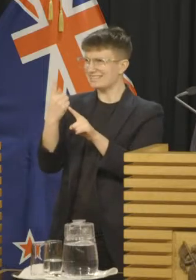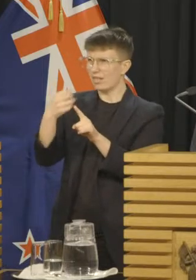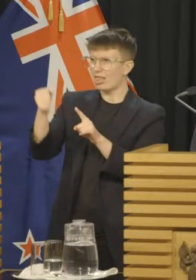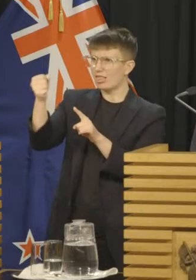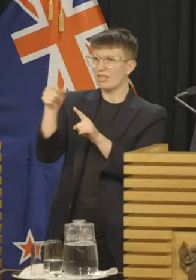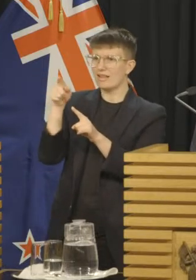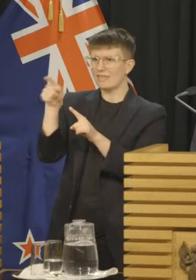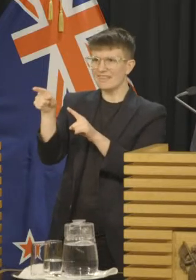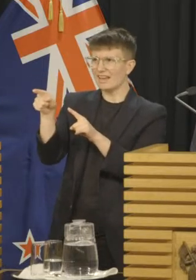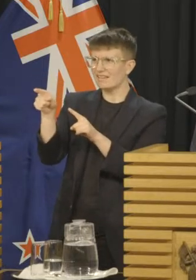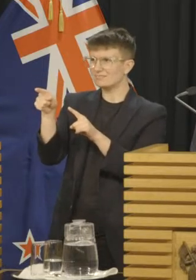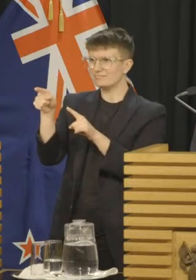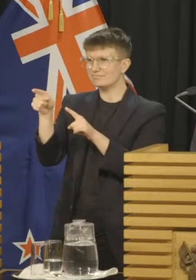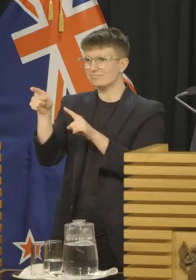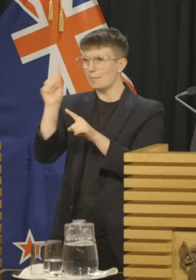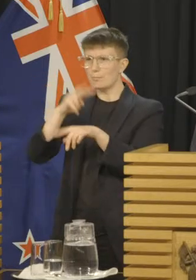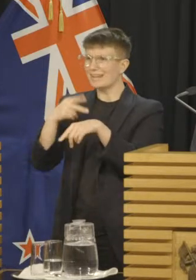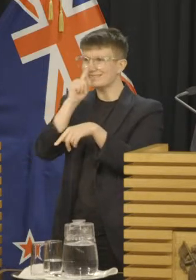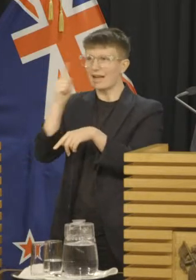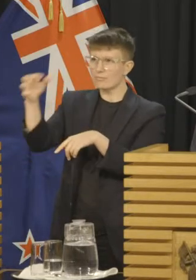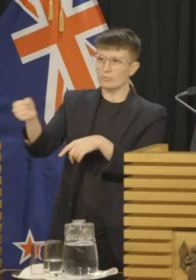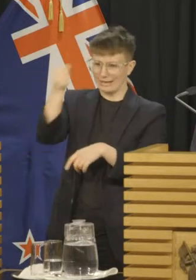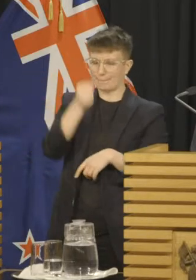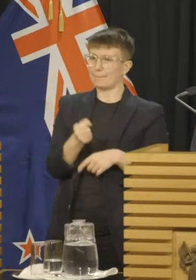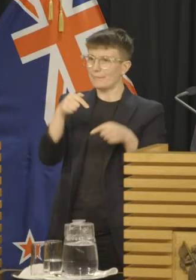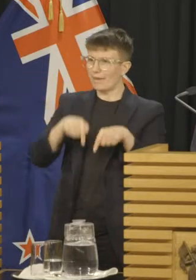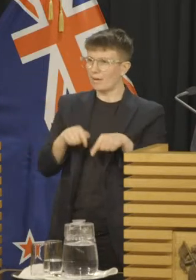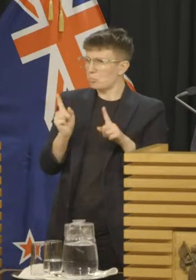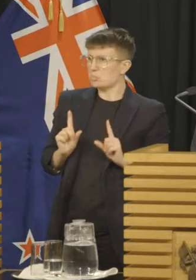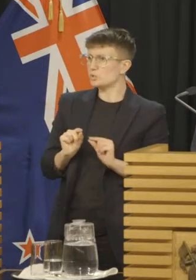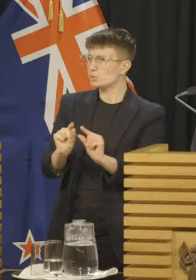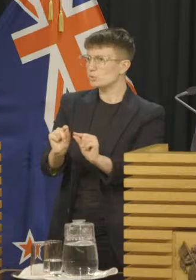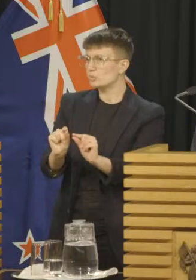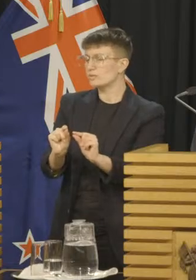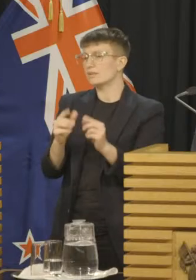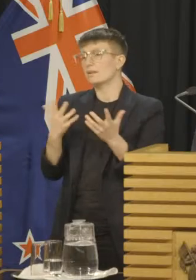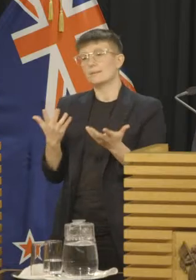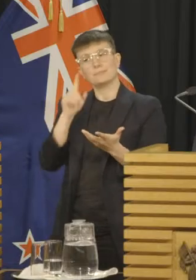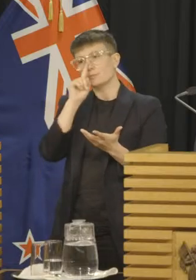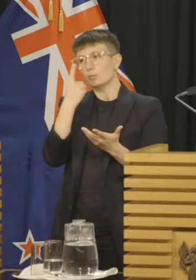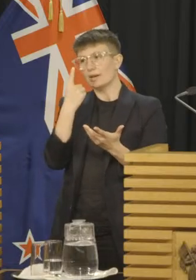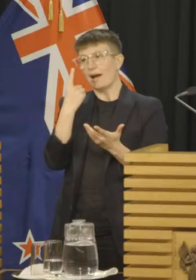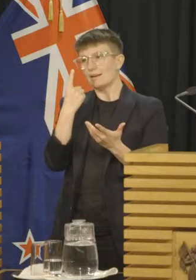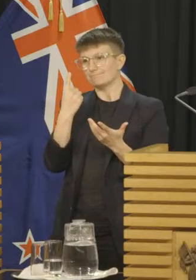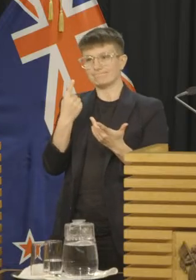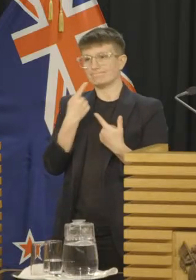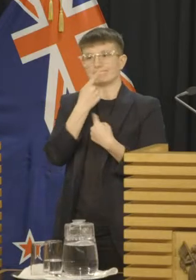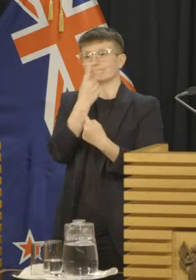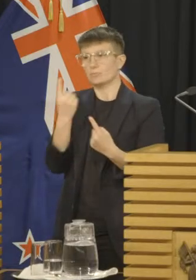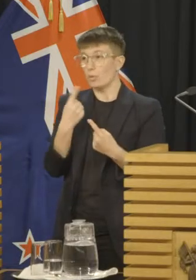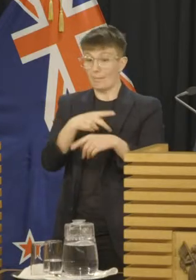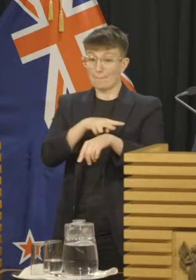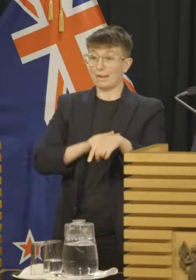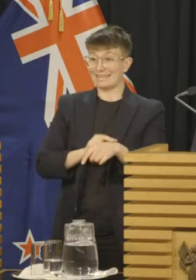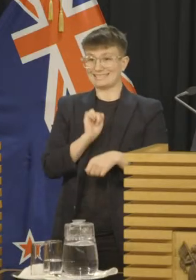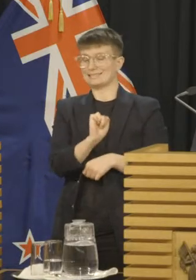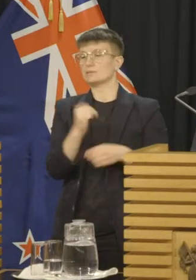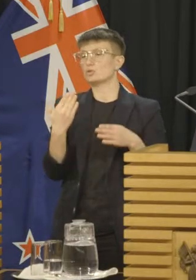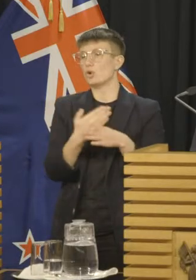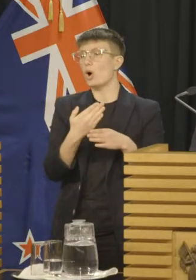done? Extradition matters ultimately are decisions there for the police, but we can, as a government, continue to